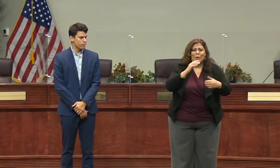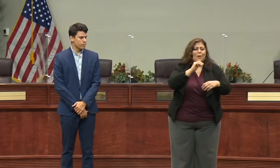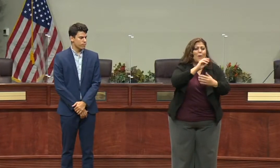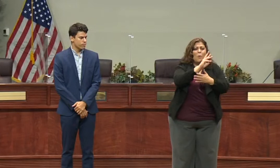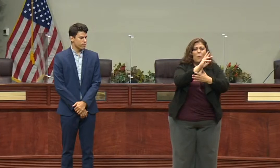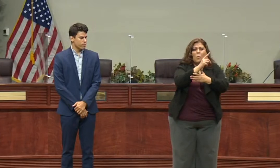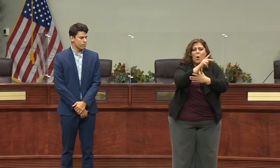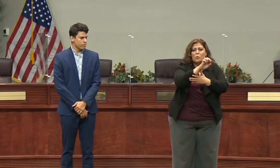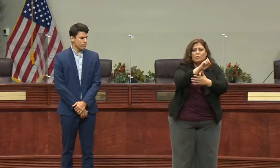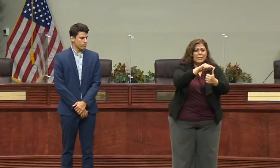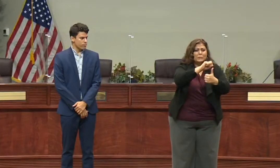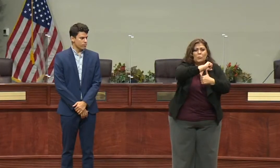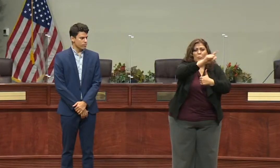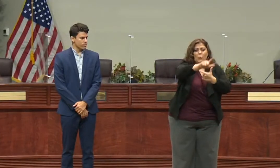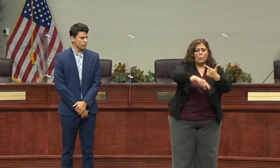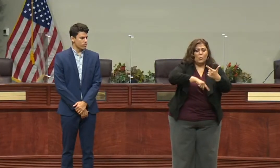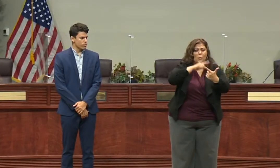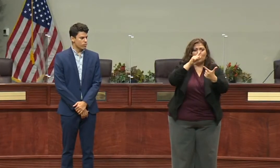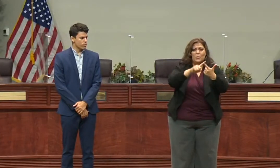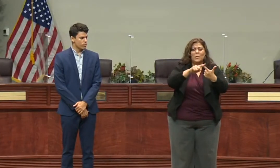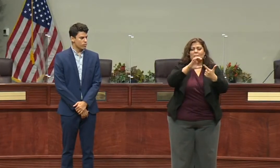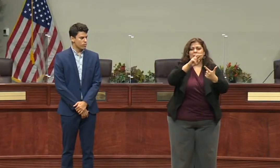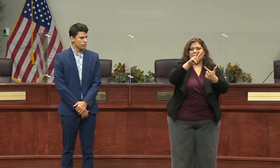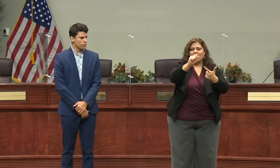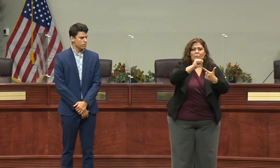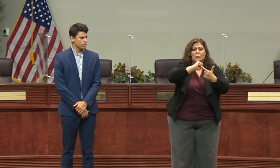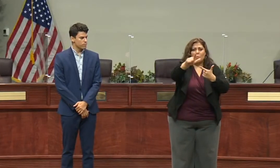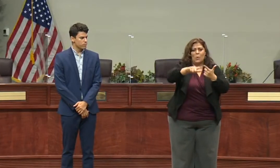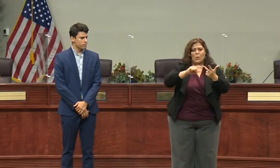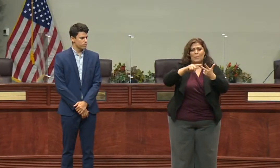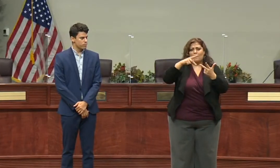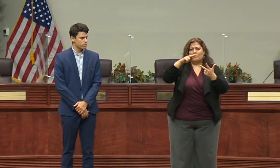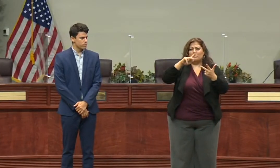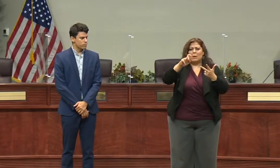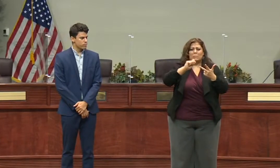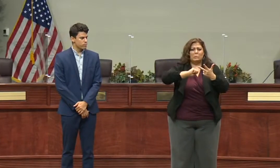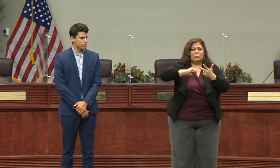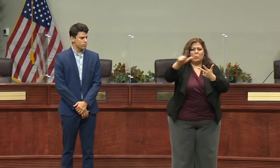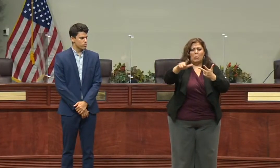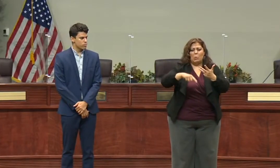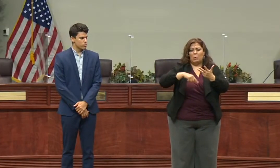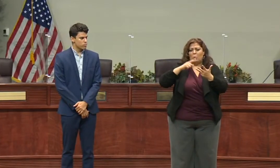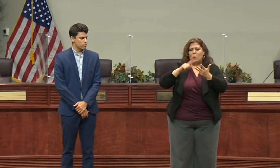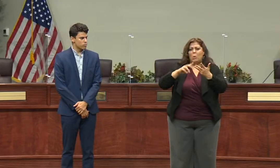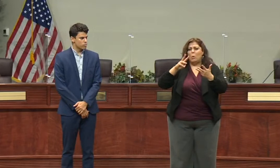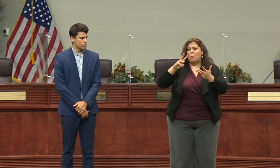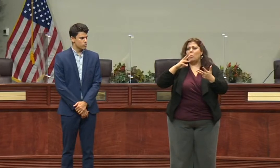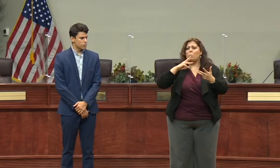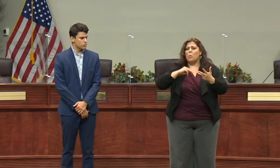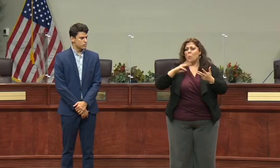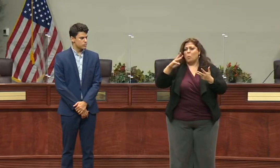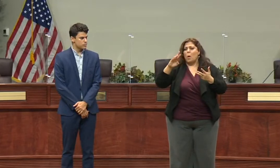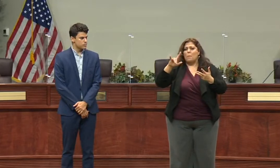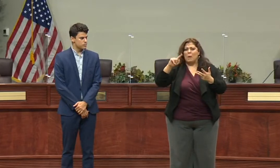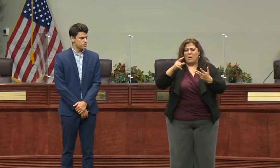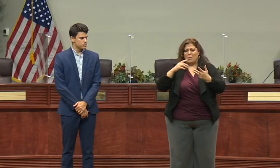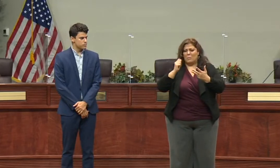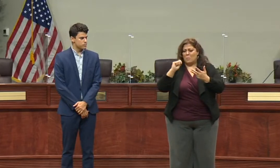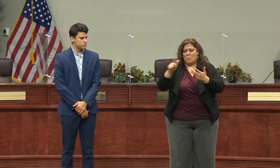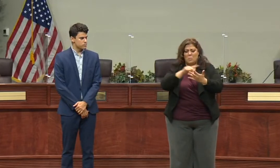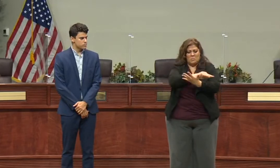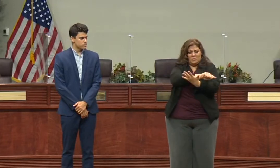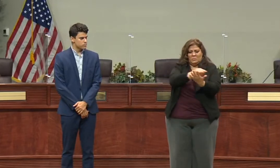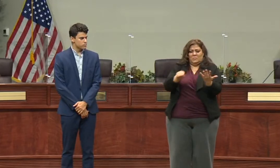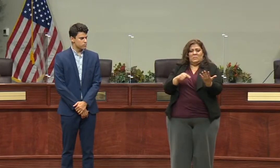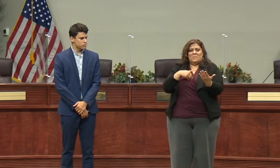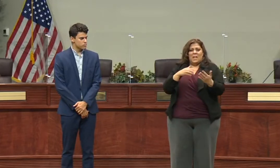the supermarkets, all the Publix, even Walmart. So the vaccine is in our community. Just take that